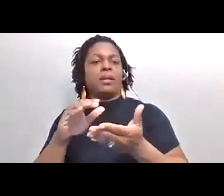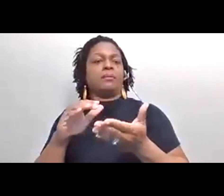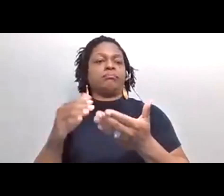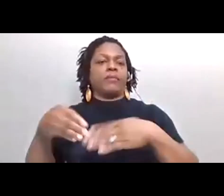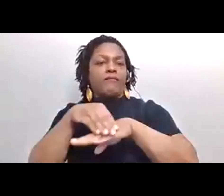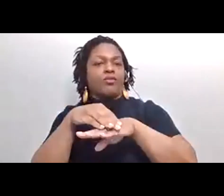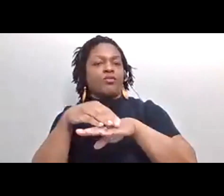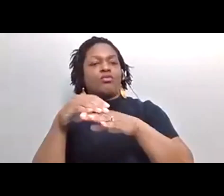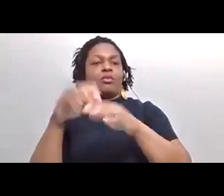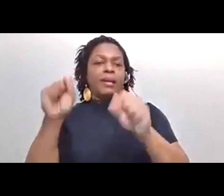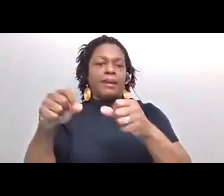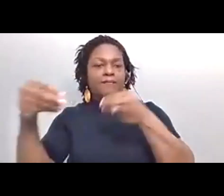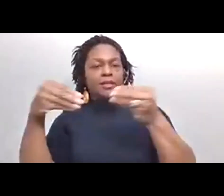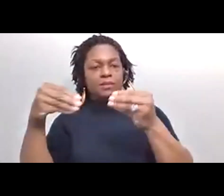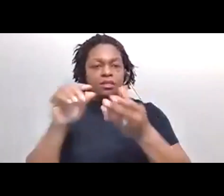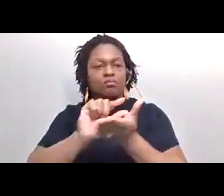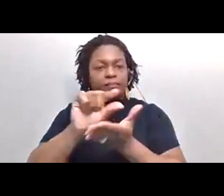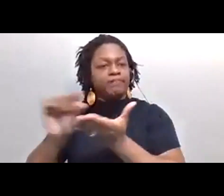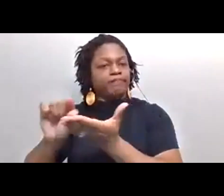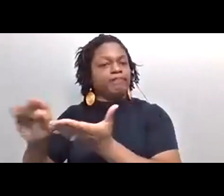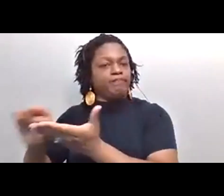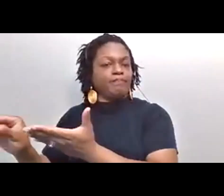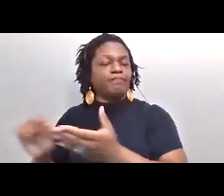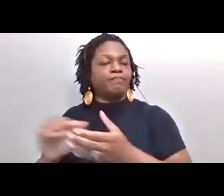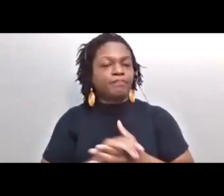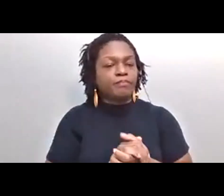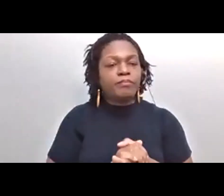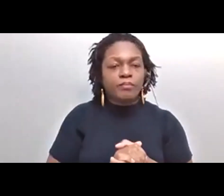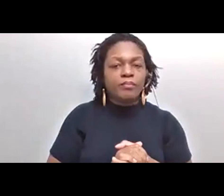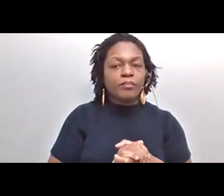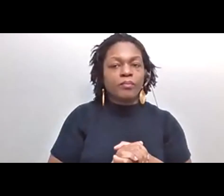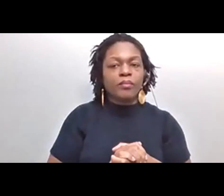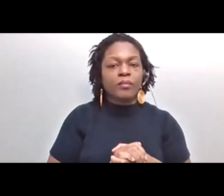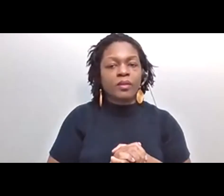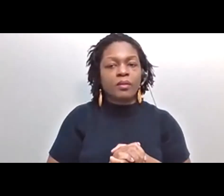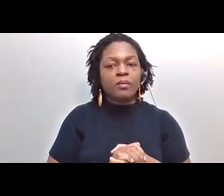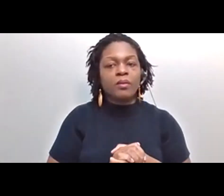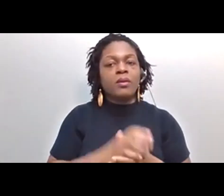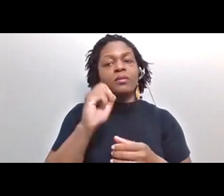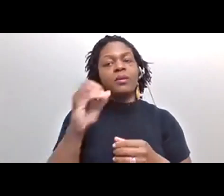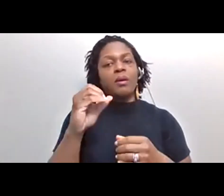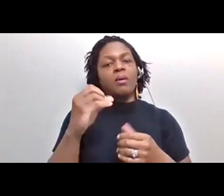of interpret the legislative intent to find more funding. So